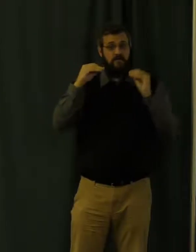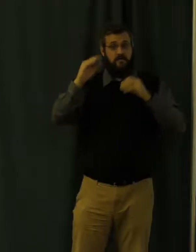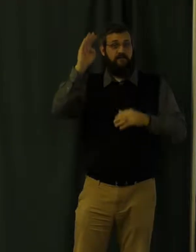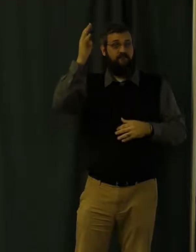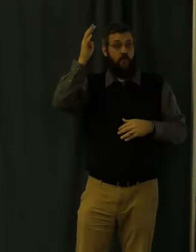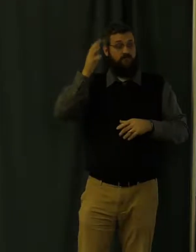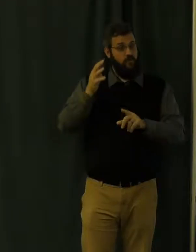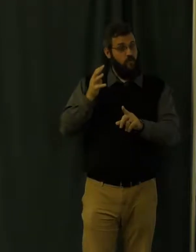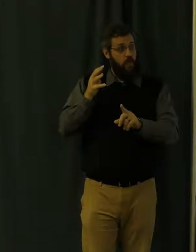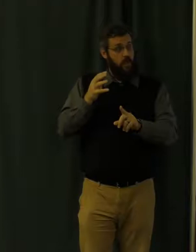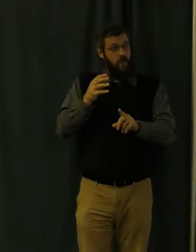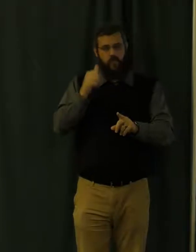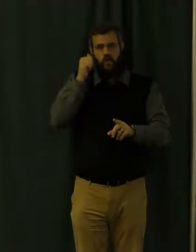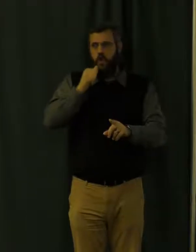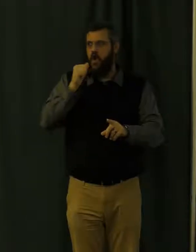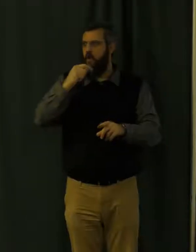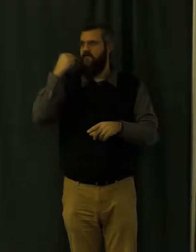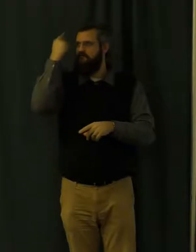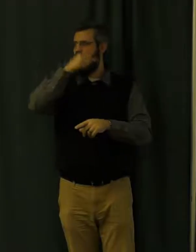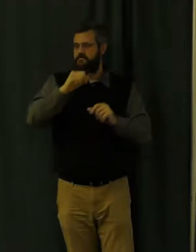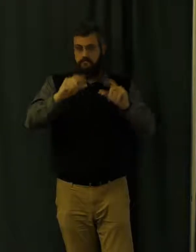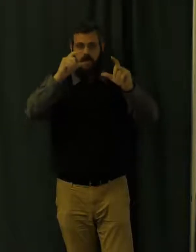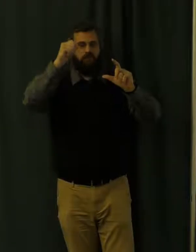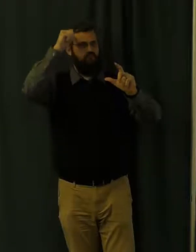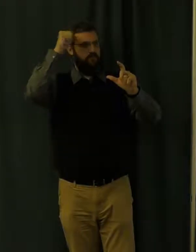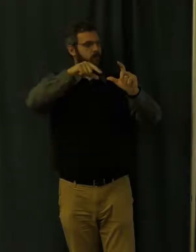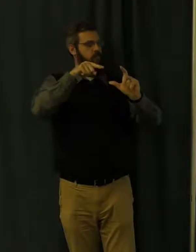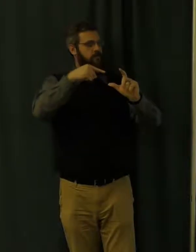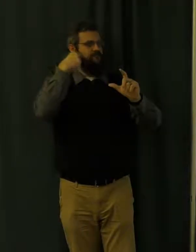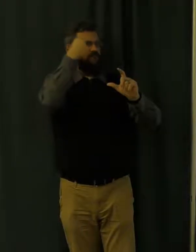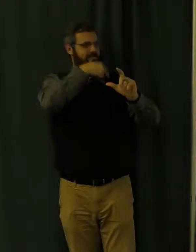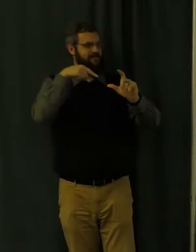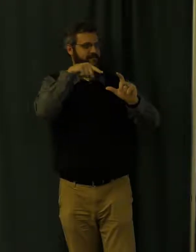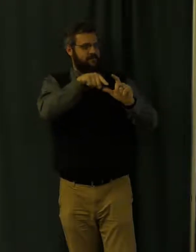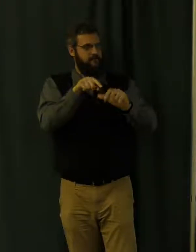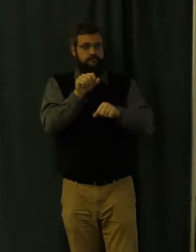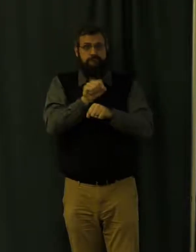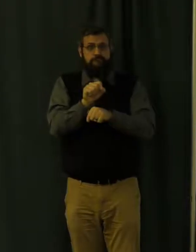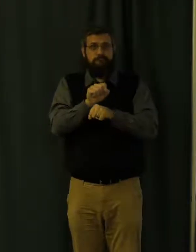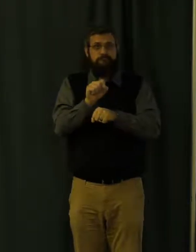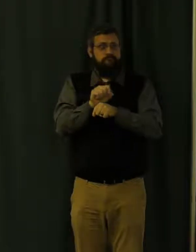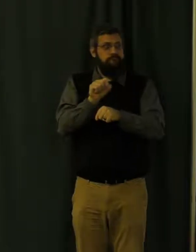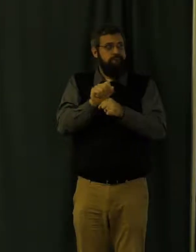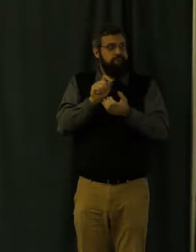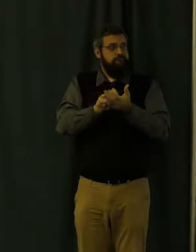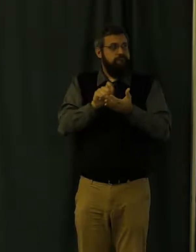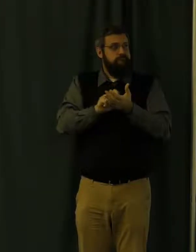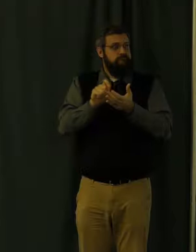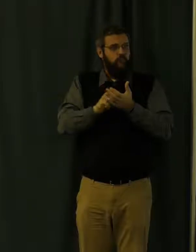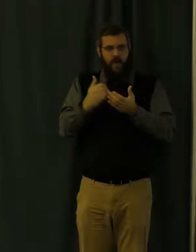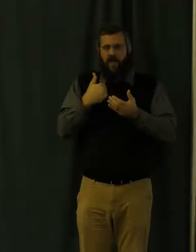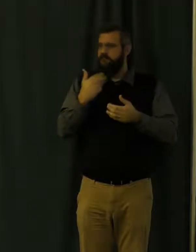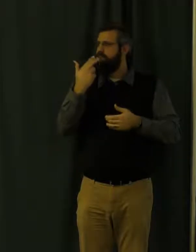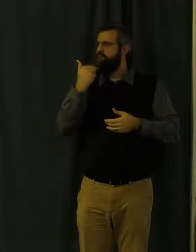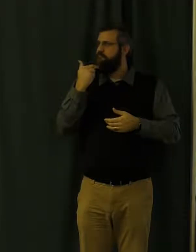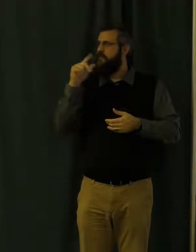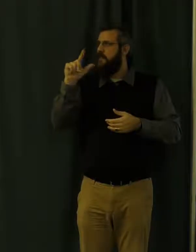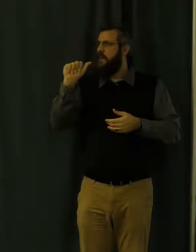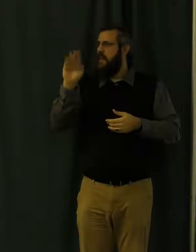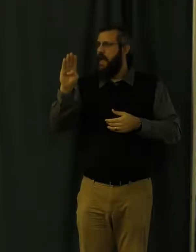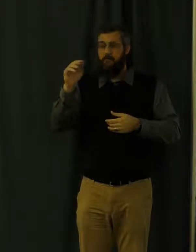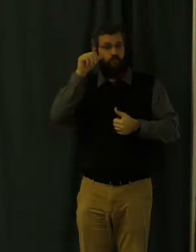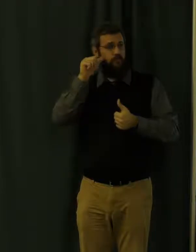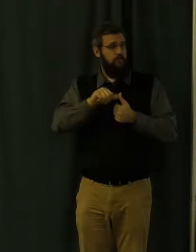little girl. I can see her face. And she was working on her writing portfolio, and we had like a mini lab. They had